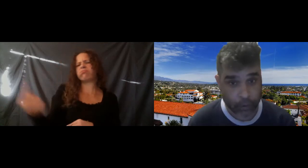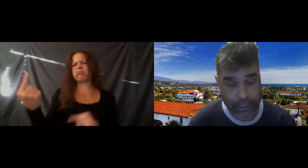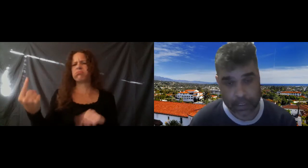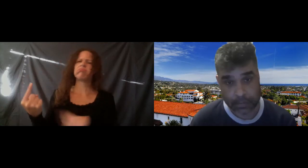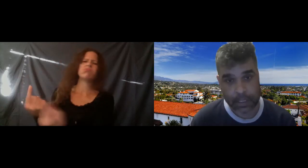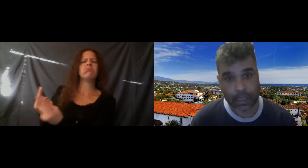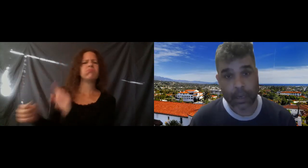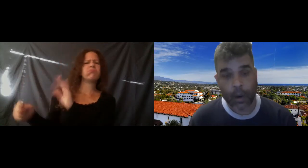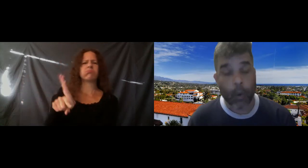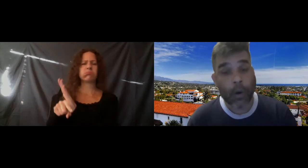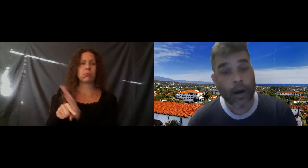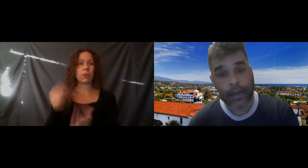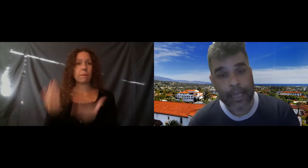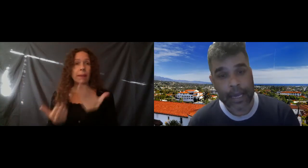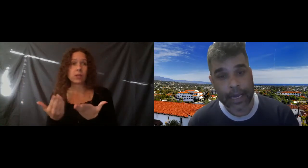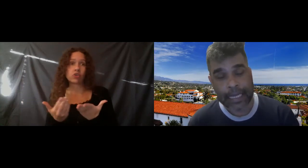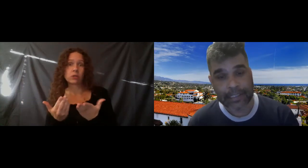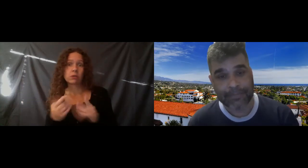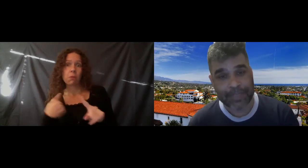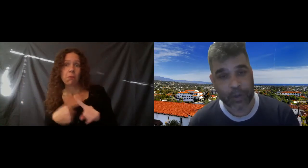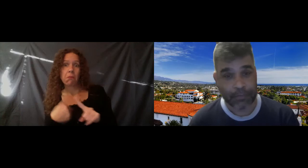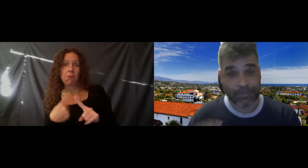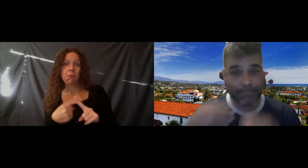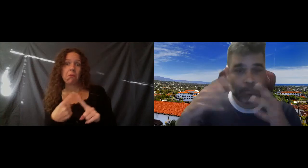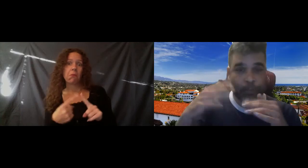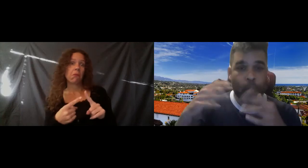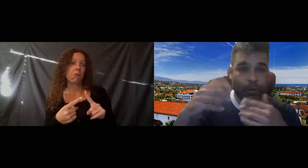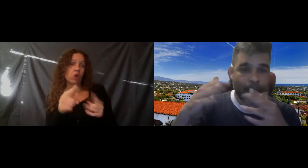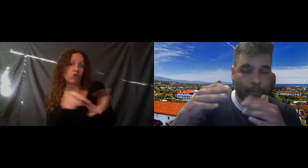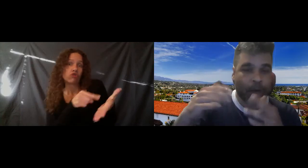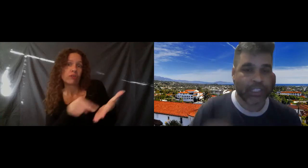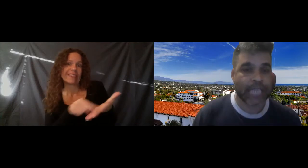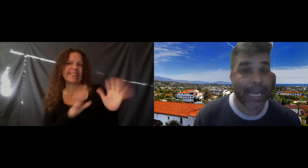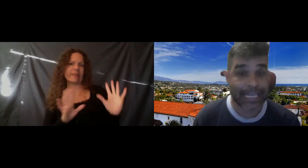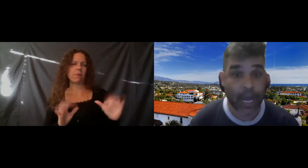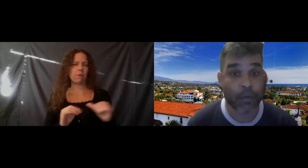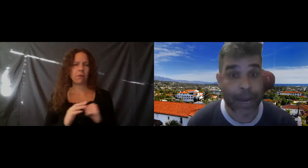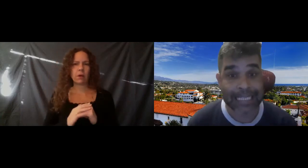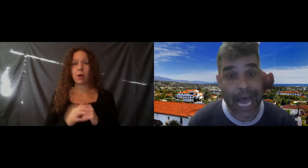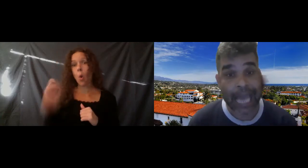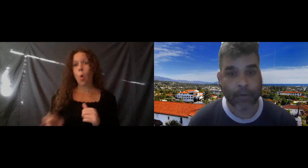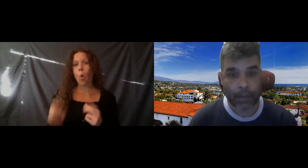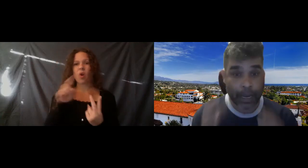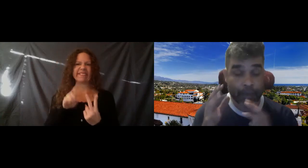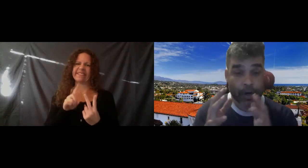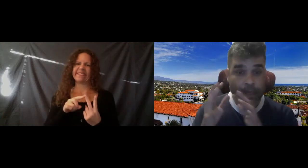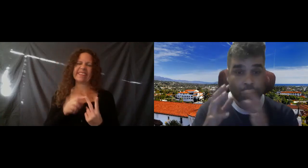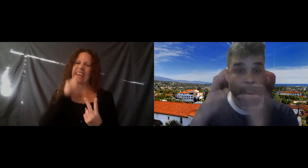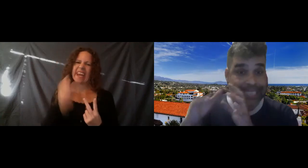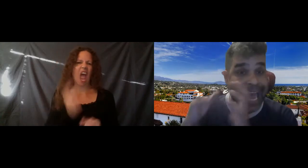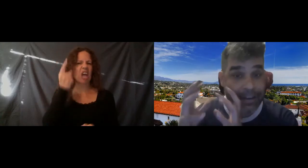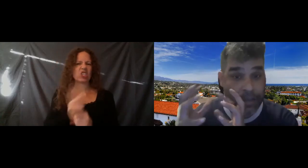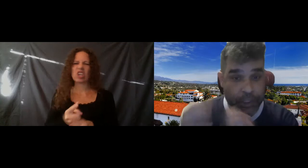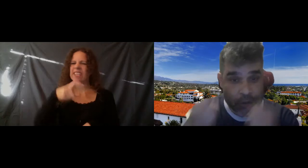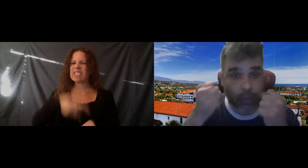good criticisms. Or it's sort of brushed aside as not the right time, right? Where either we